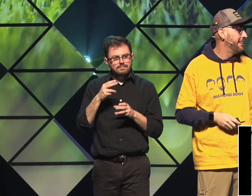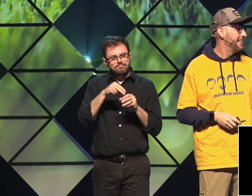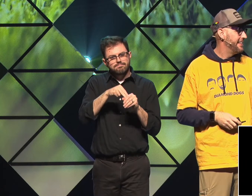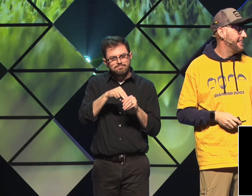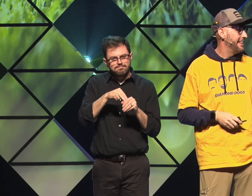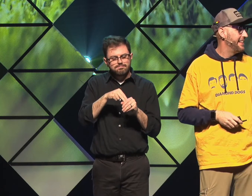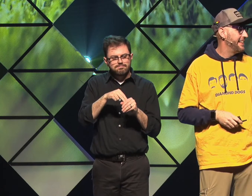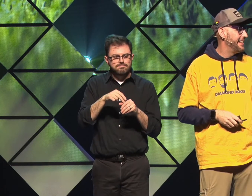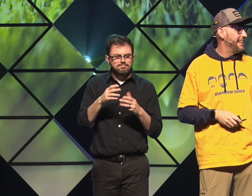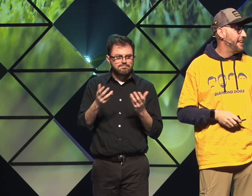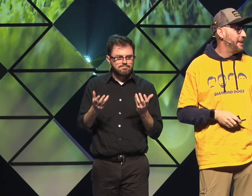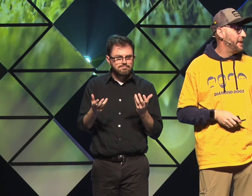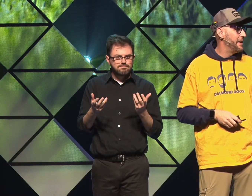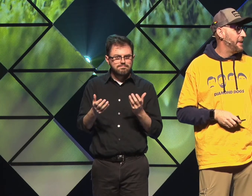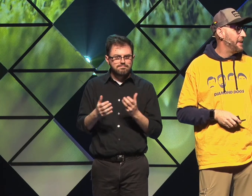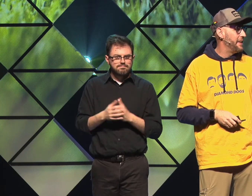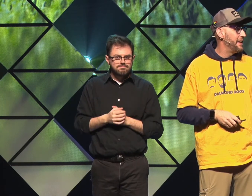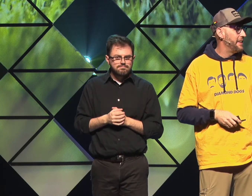dog.